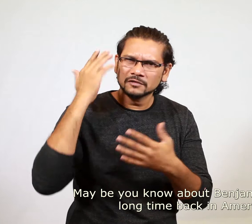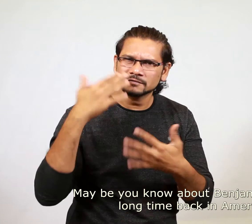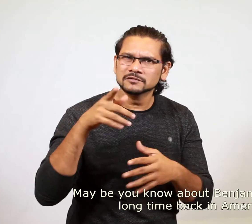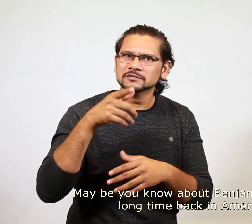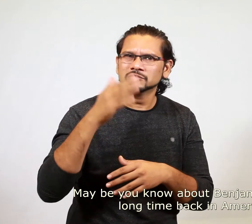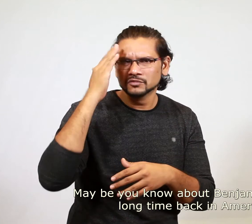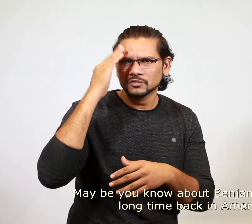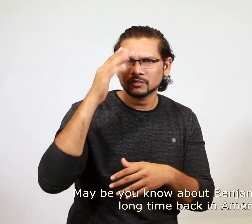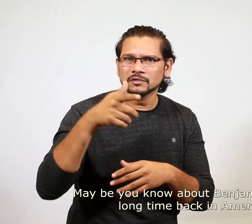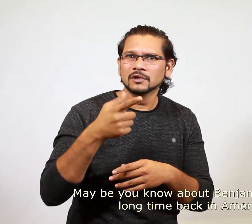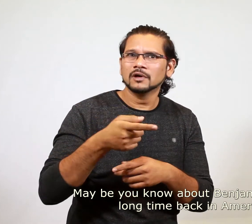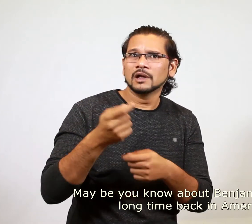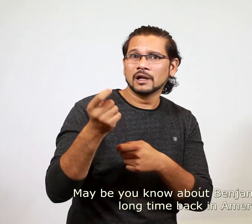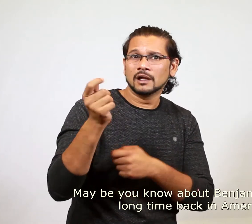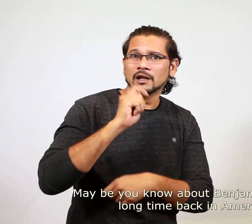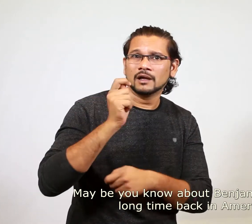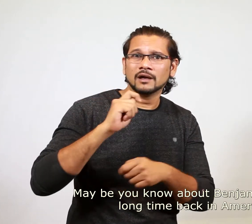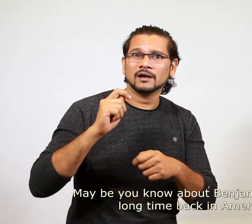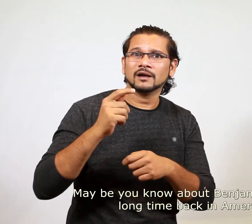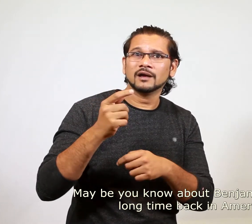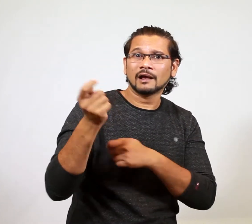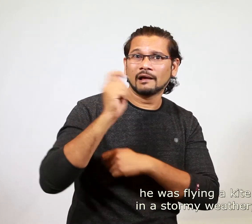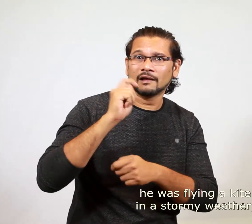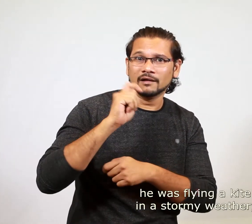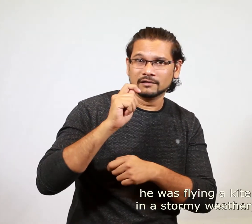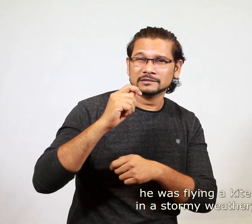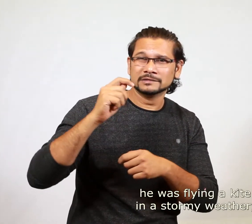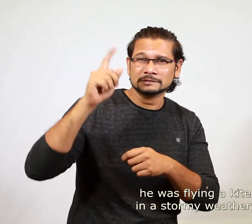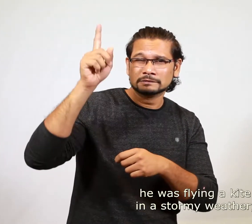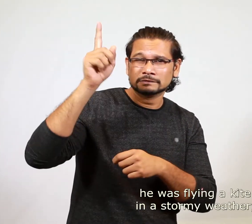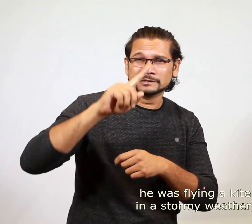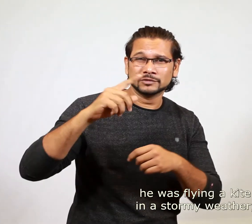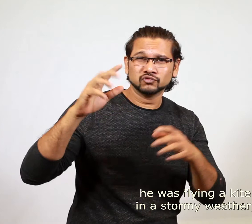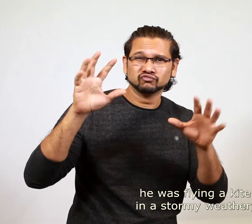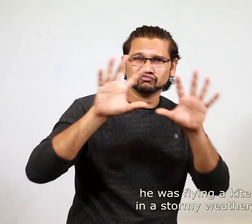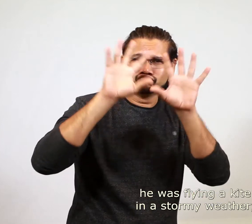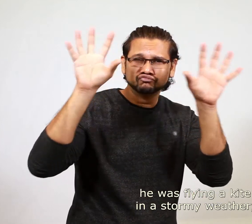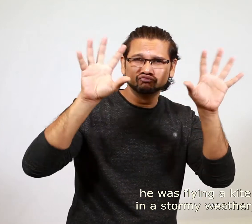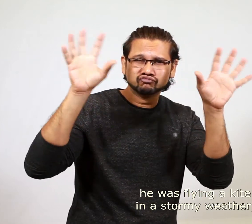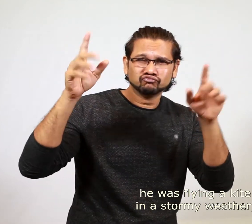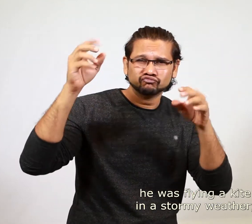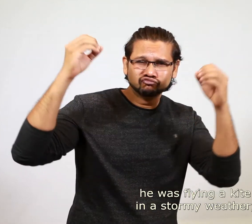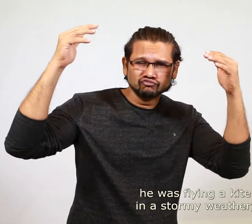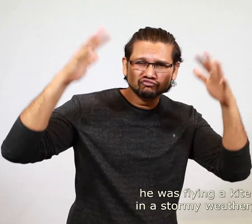Long time back in America, he was flying a kite in a stormy weather.